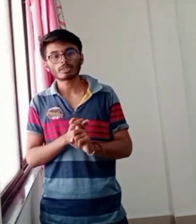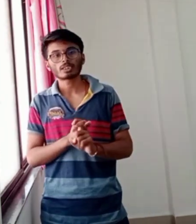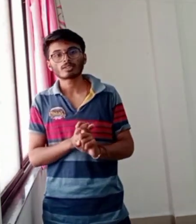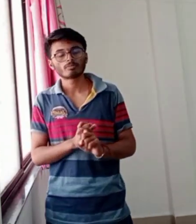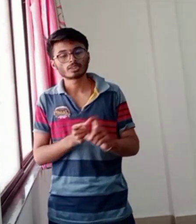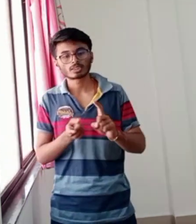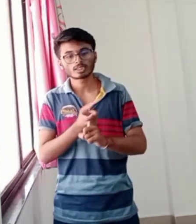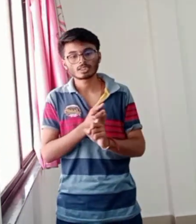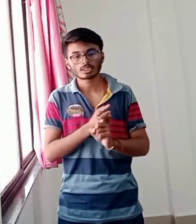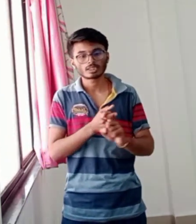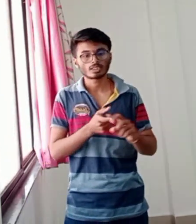pyrimidine means single ring, and